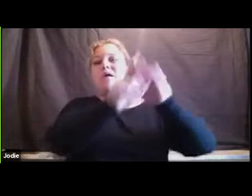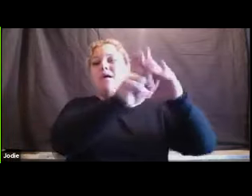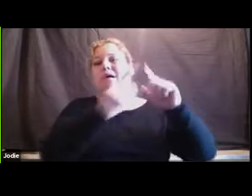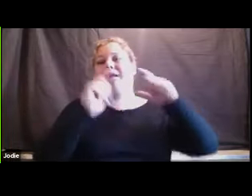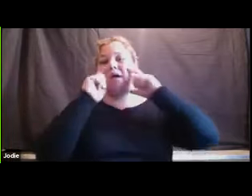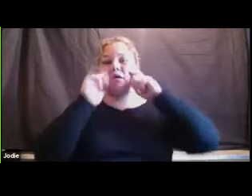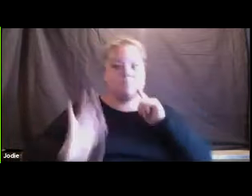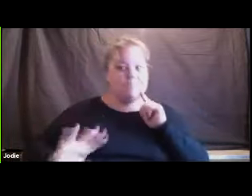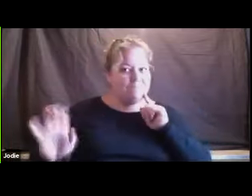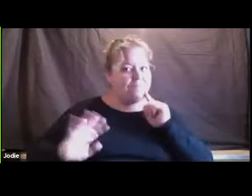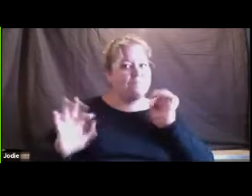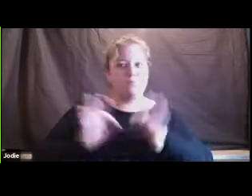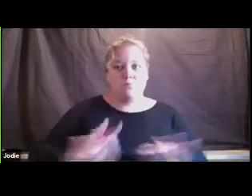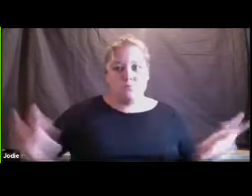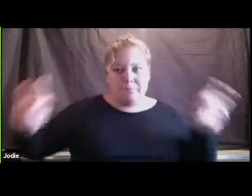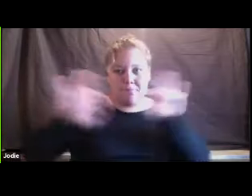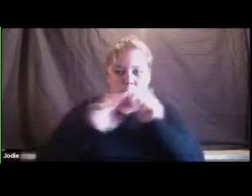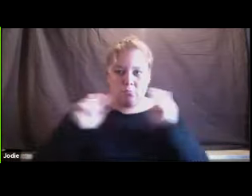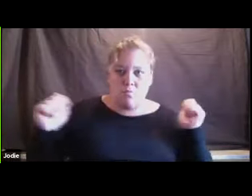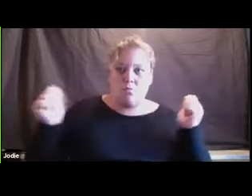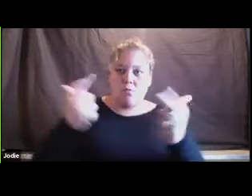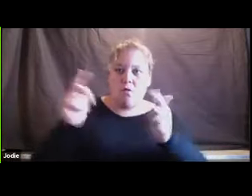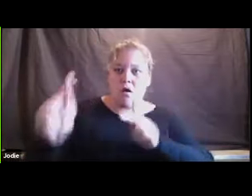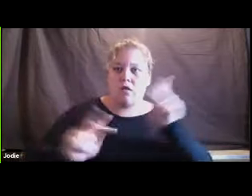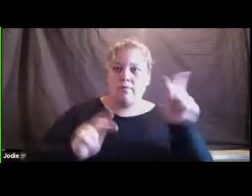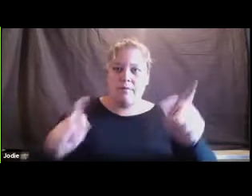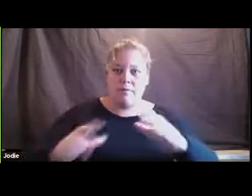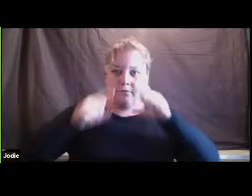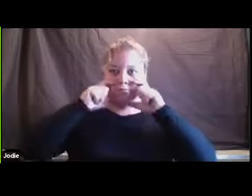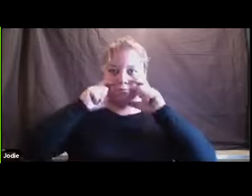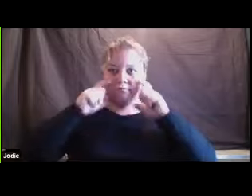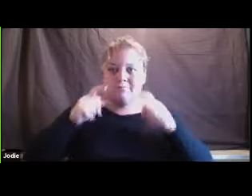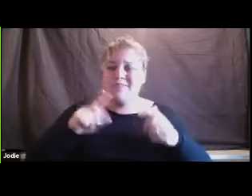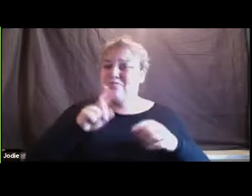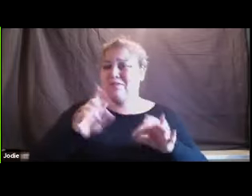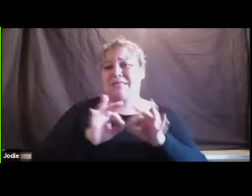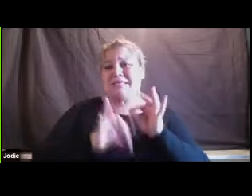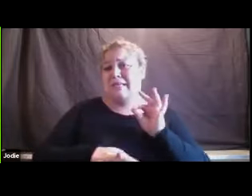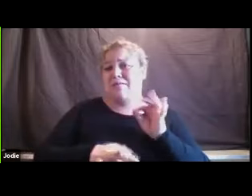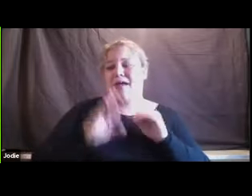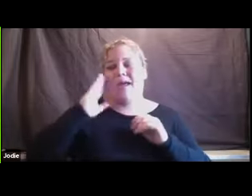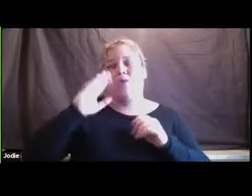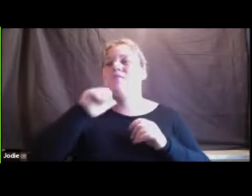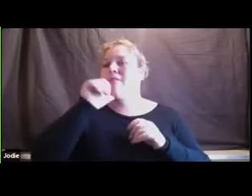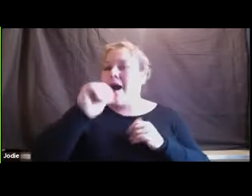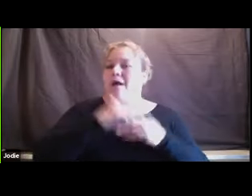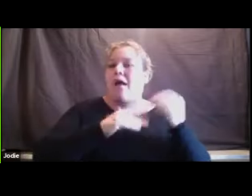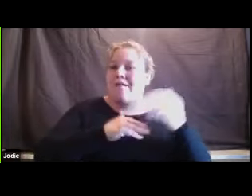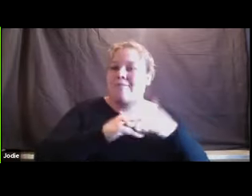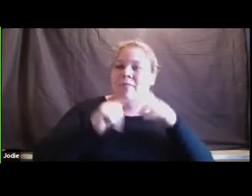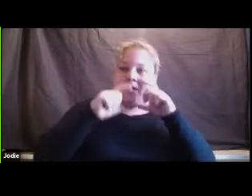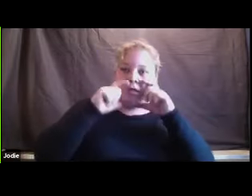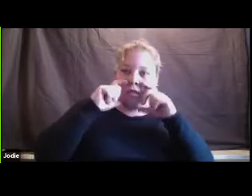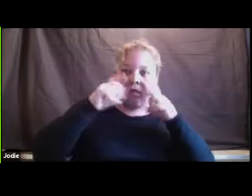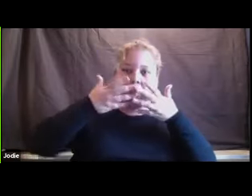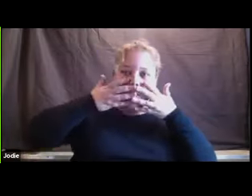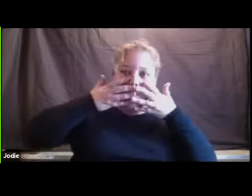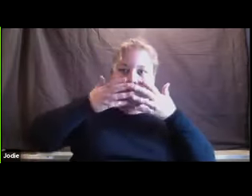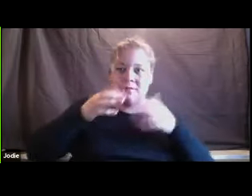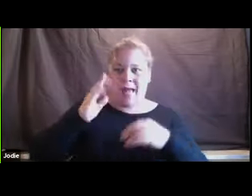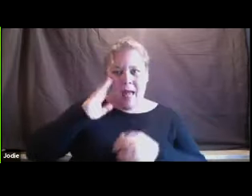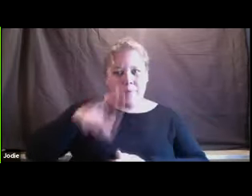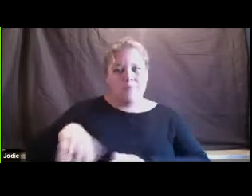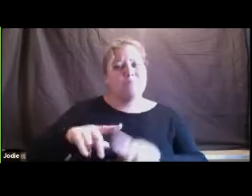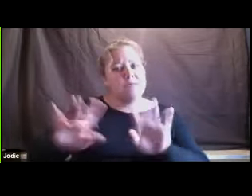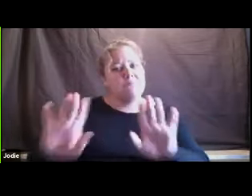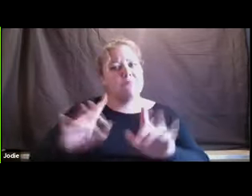really an important way for us to decrease the spread, and it's simple. I know it's not the most comfortable thing, but it's the right